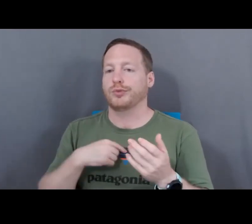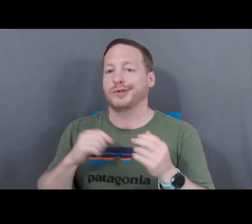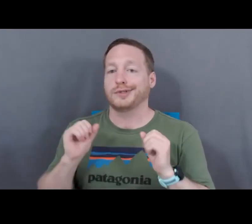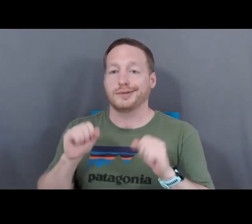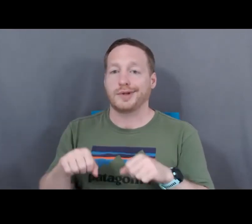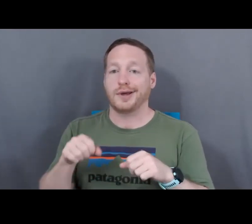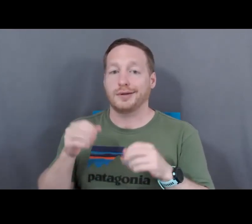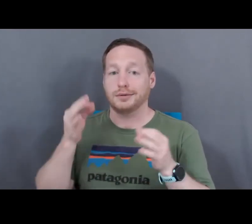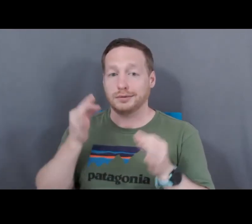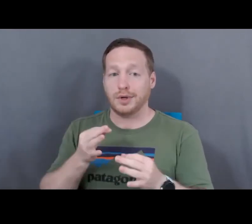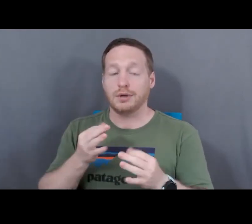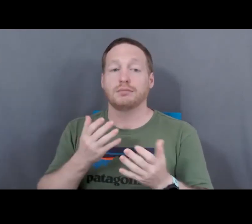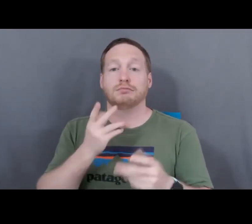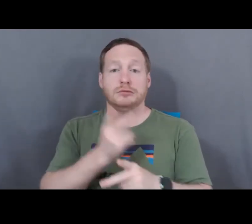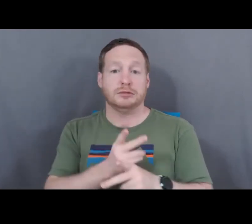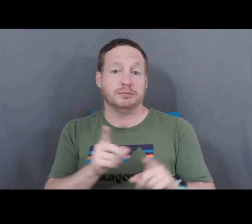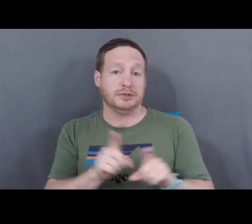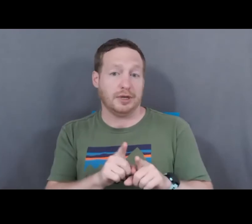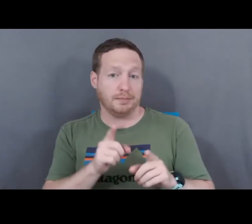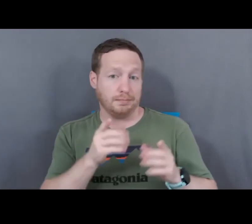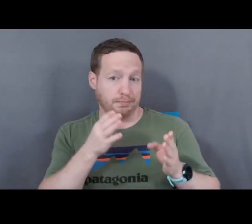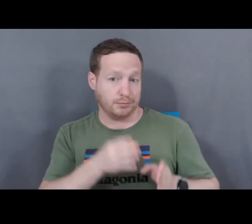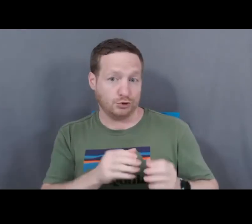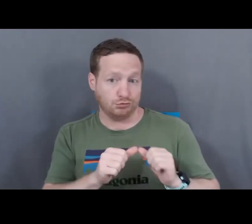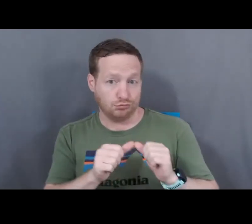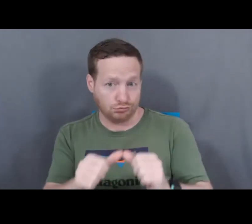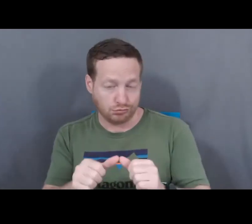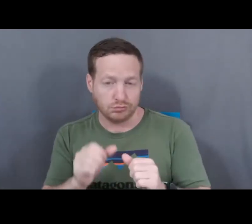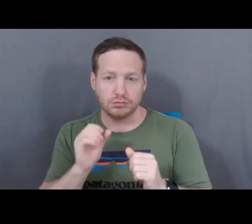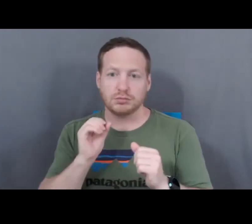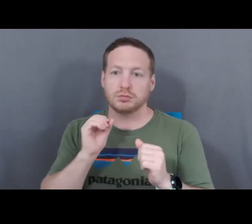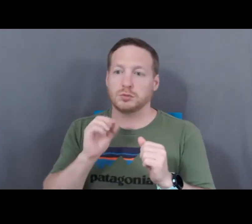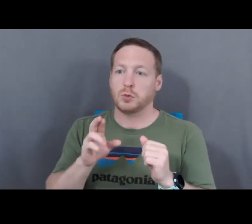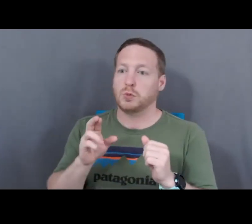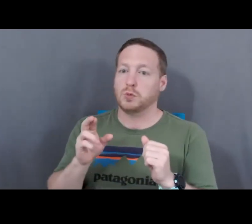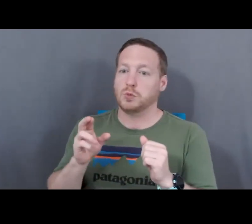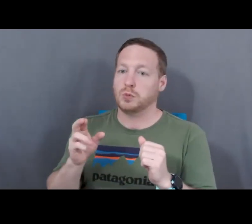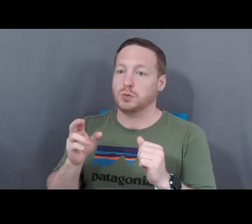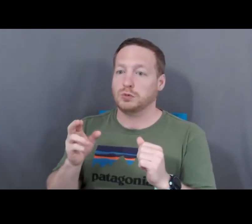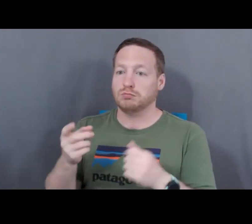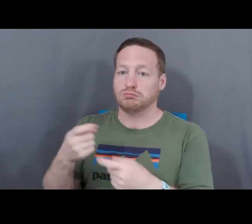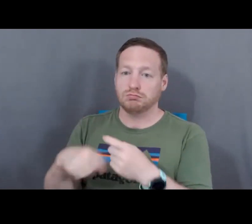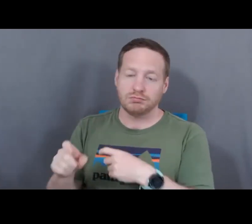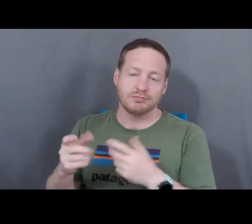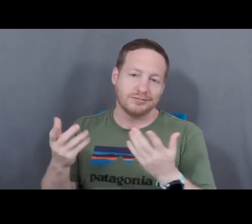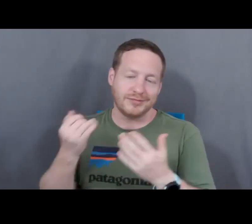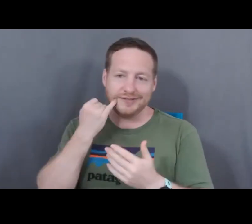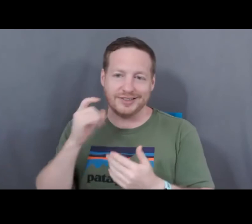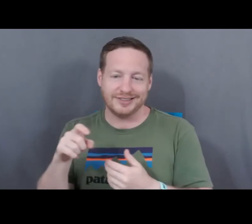position. So we could decide after an interview process that we are going to keep the same person who had it